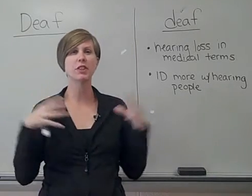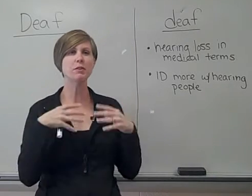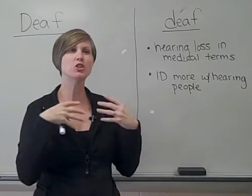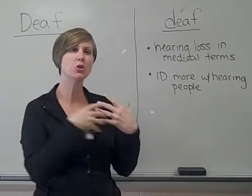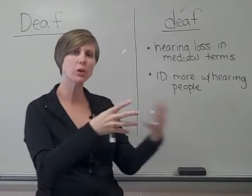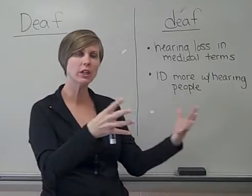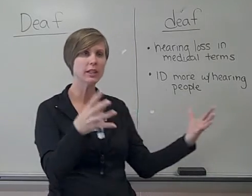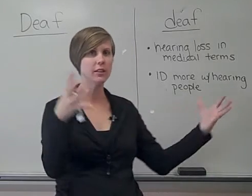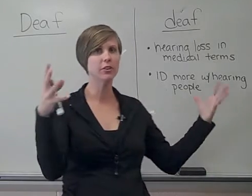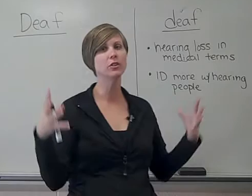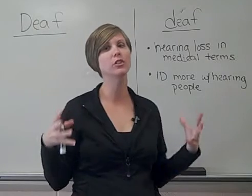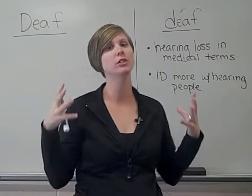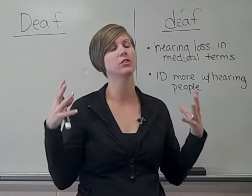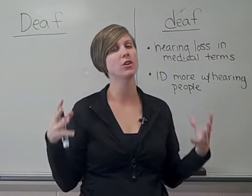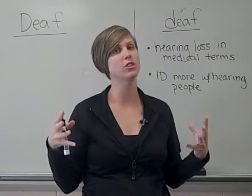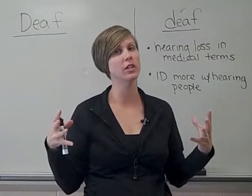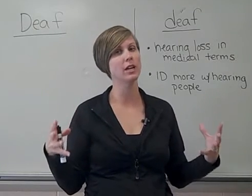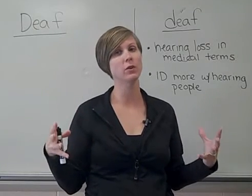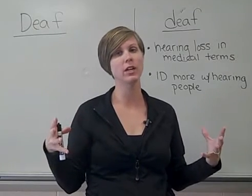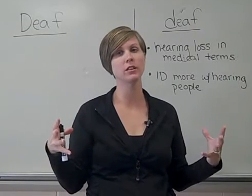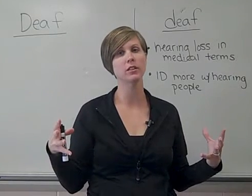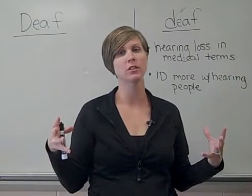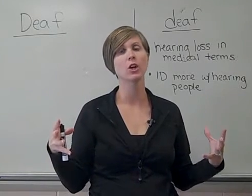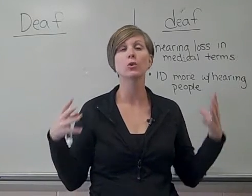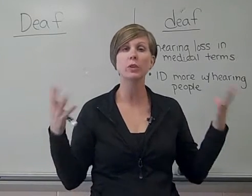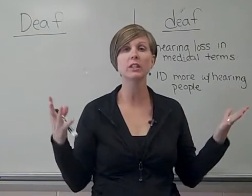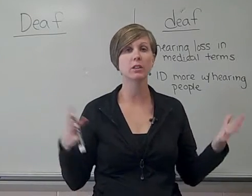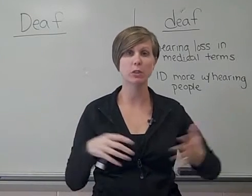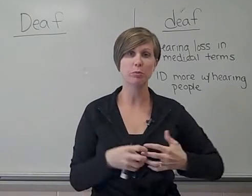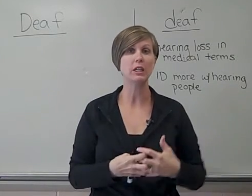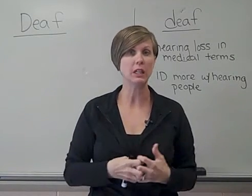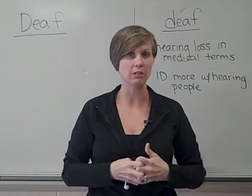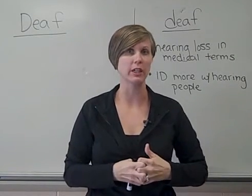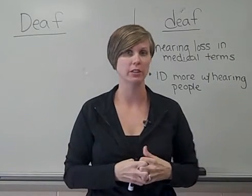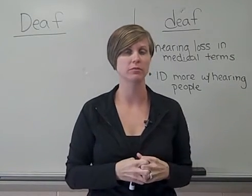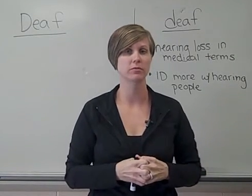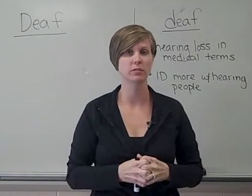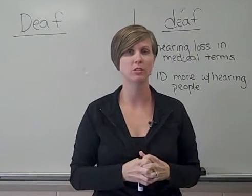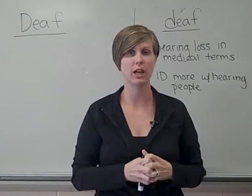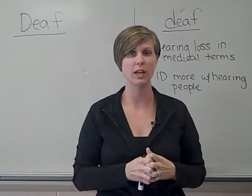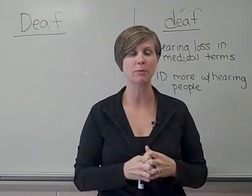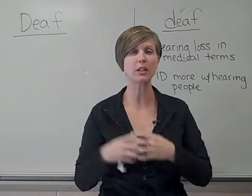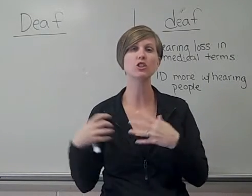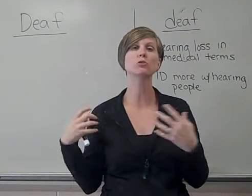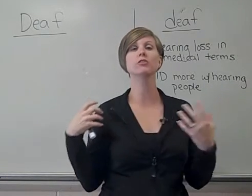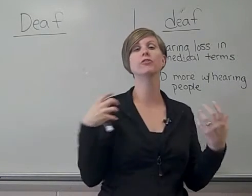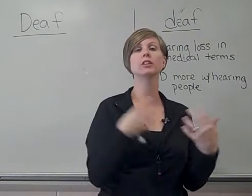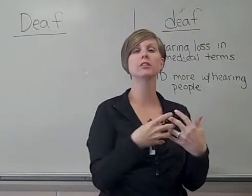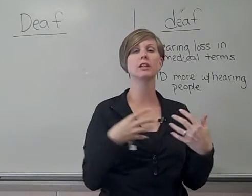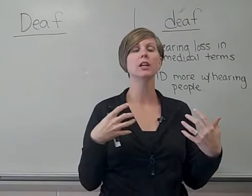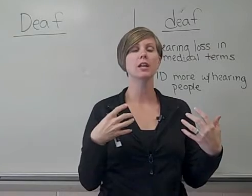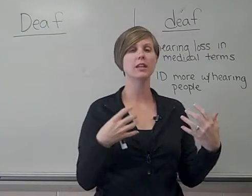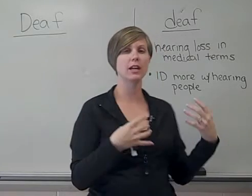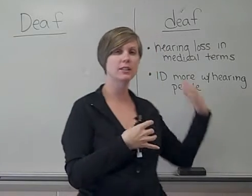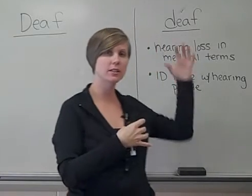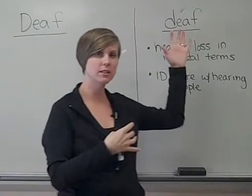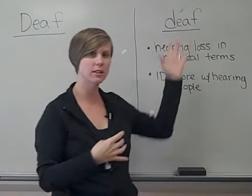the majority of who you associate with really would be hearing. Okay? Because you would feel that the identity